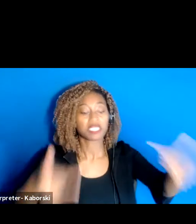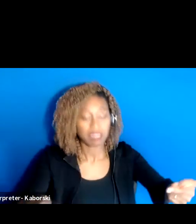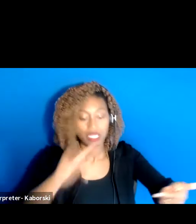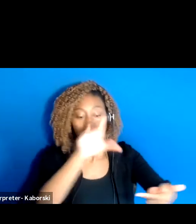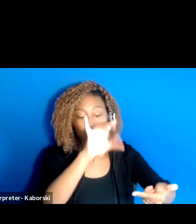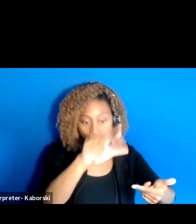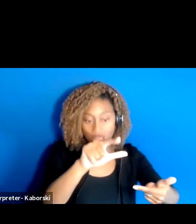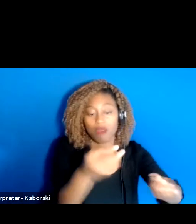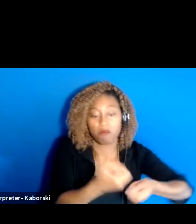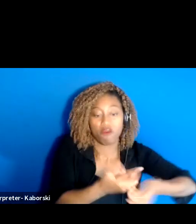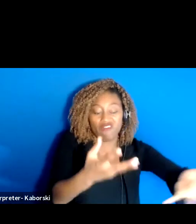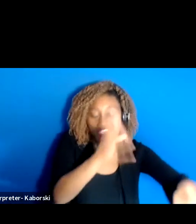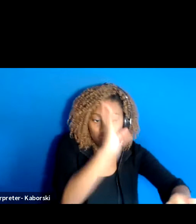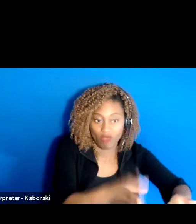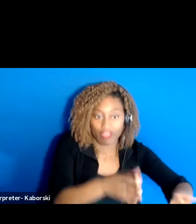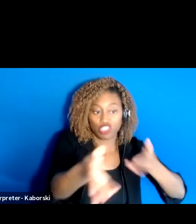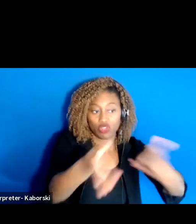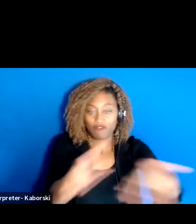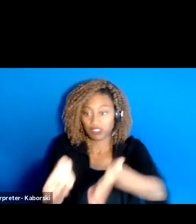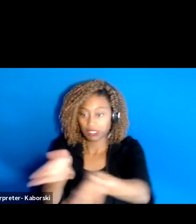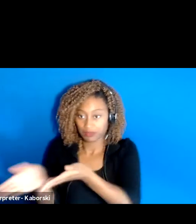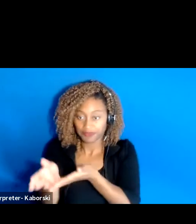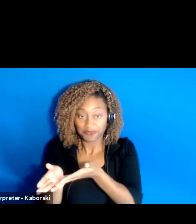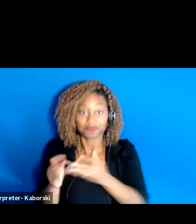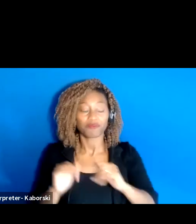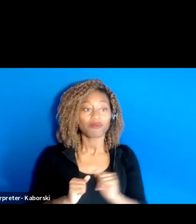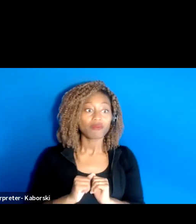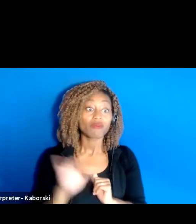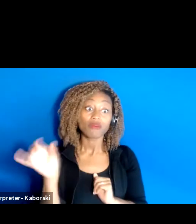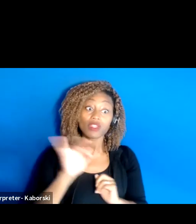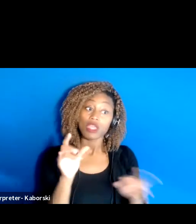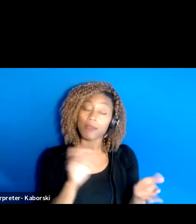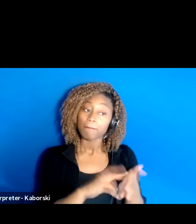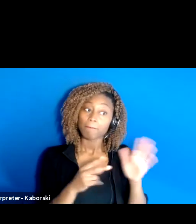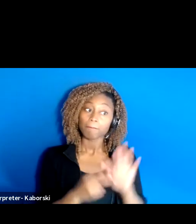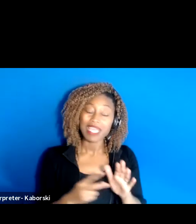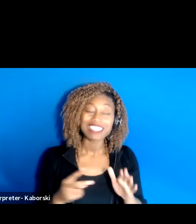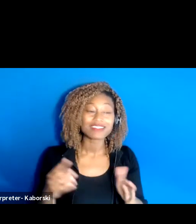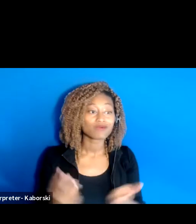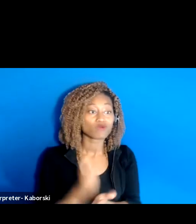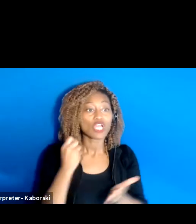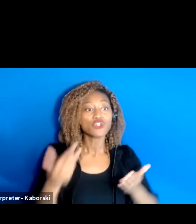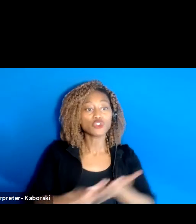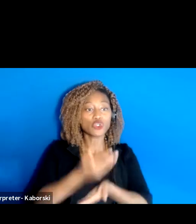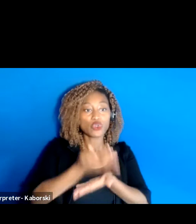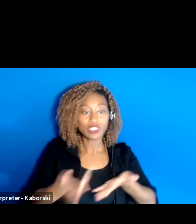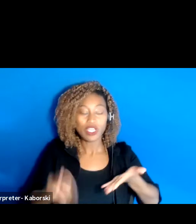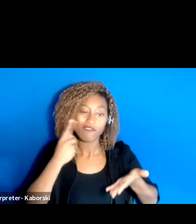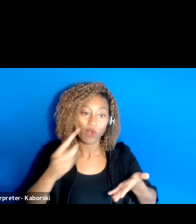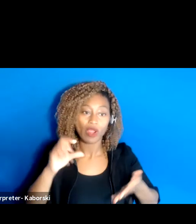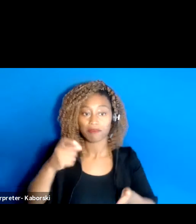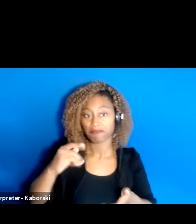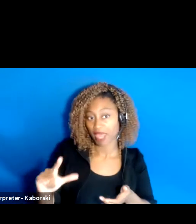provide. It could also mean the securing new resources to conduct spill activities such as